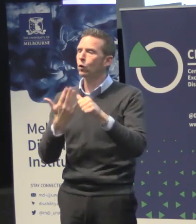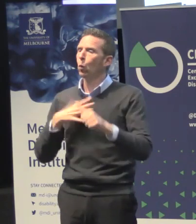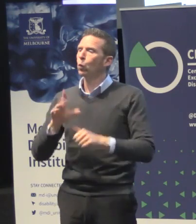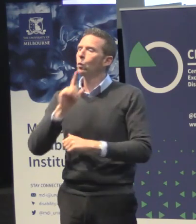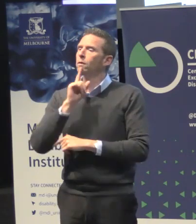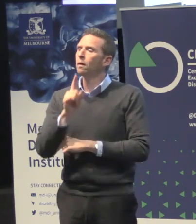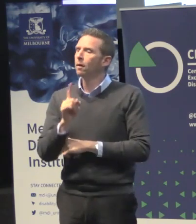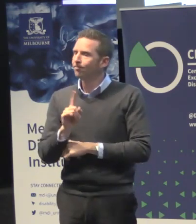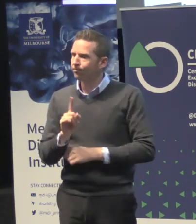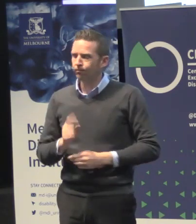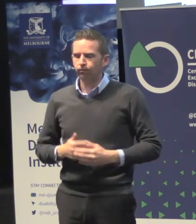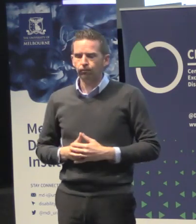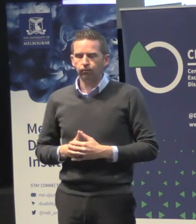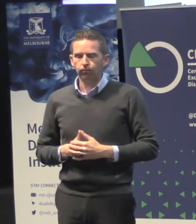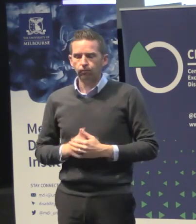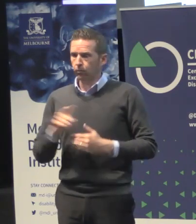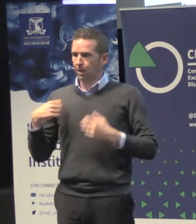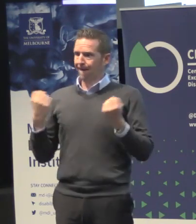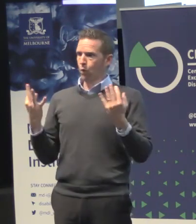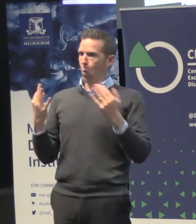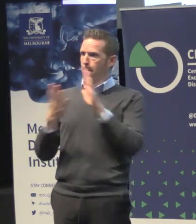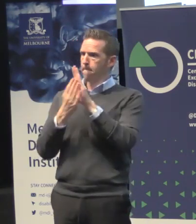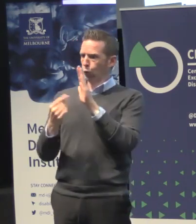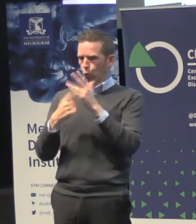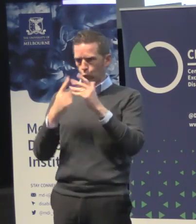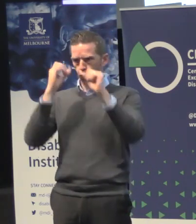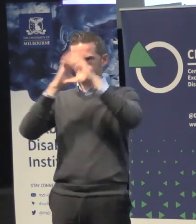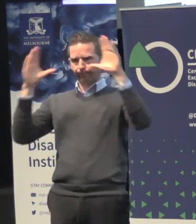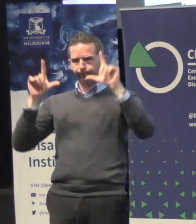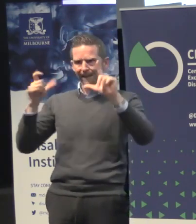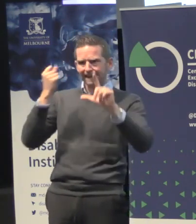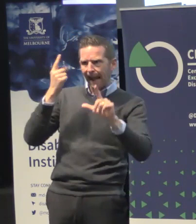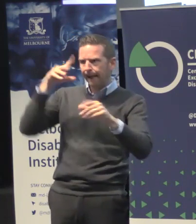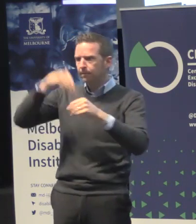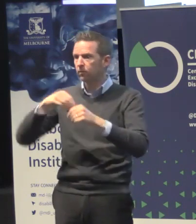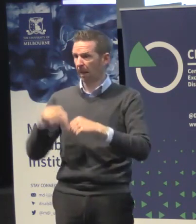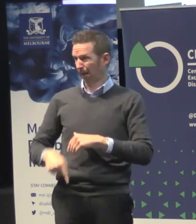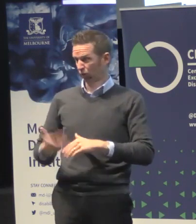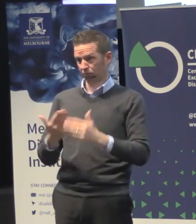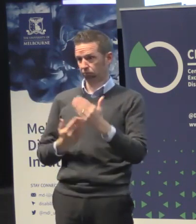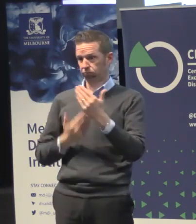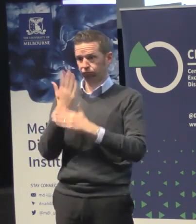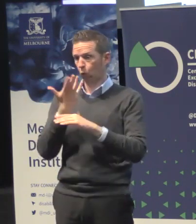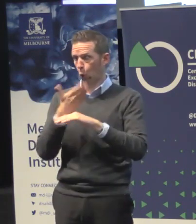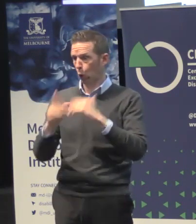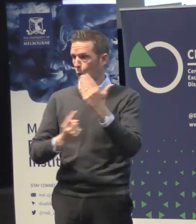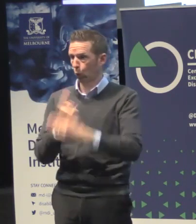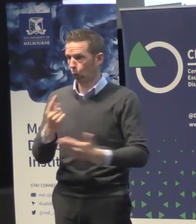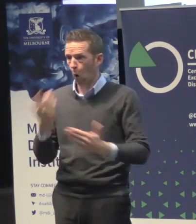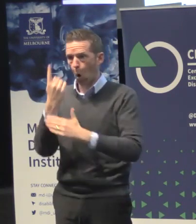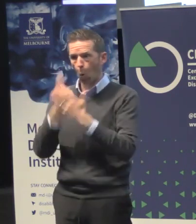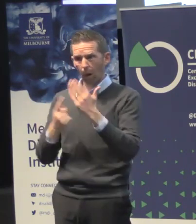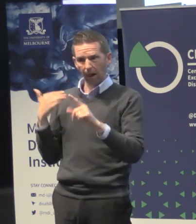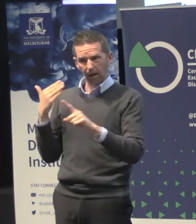don't have a model for understanding this. It's new. It's only been around 10 or